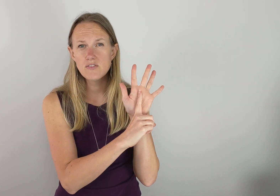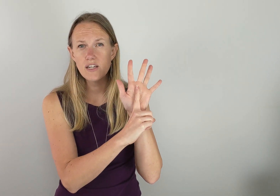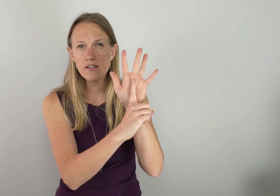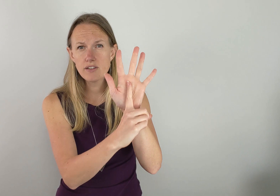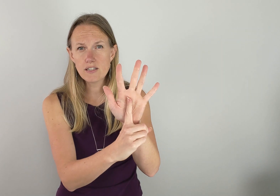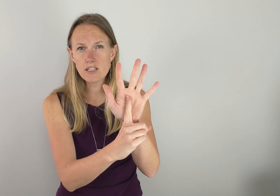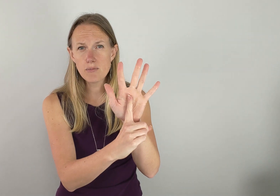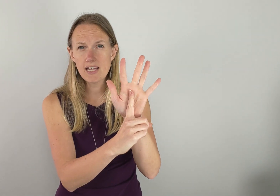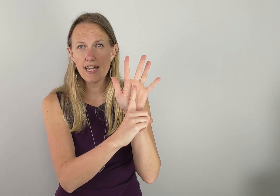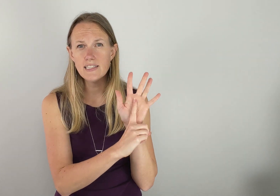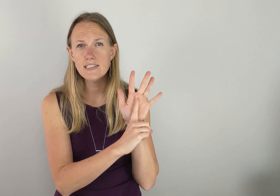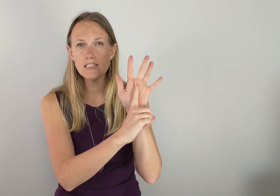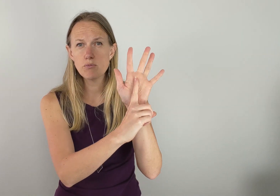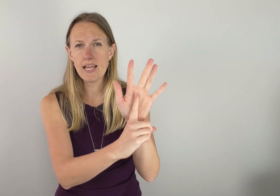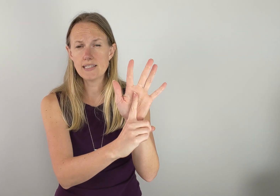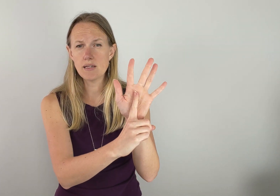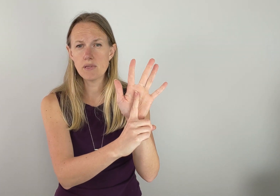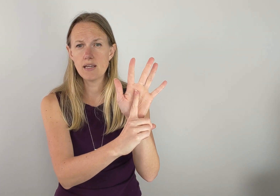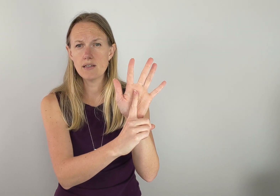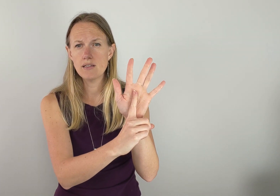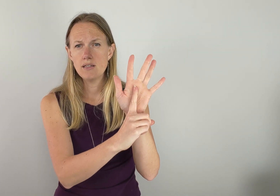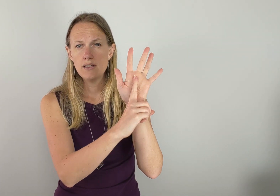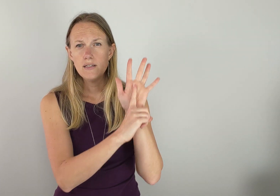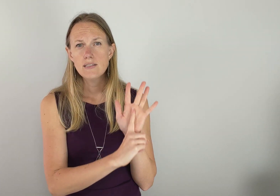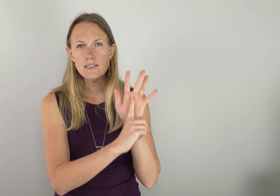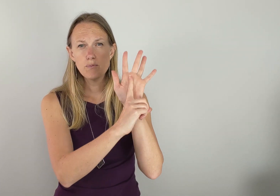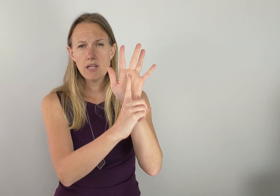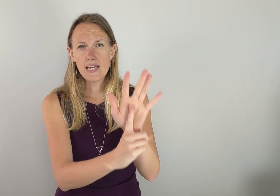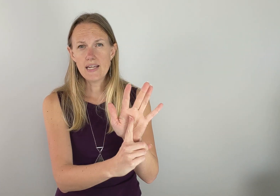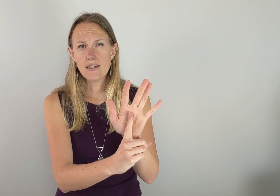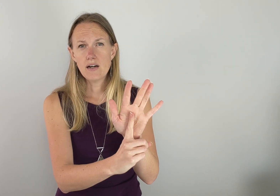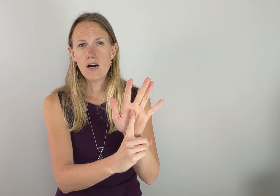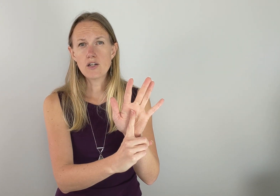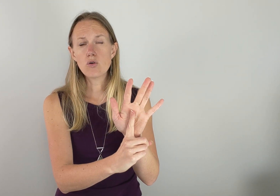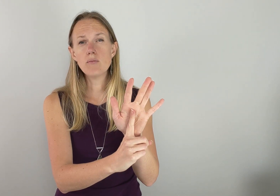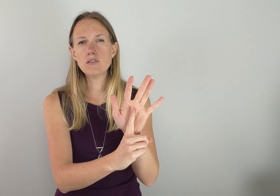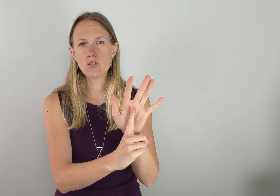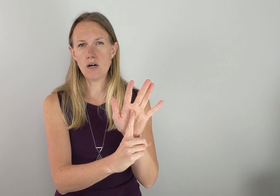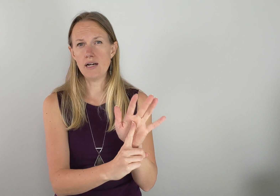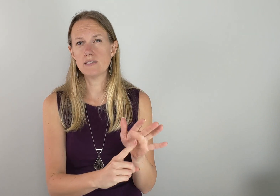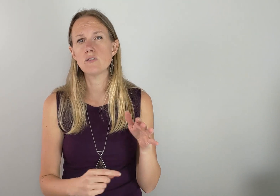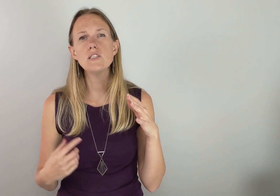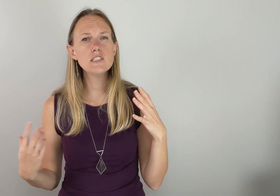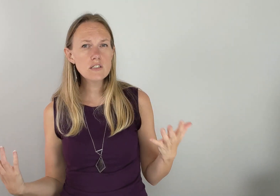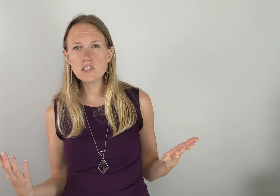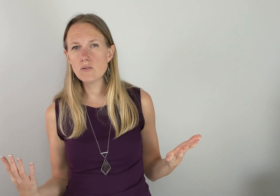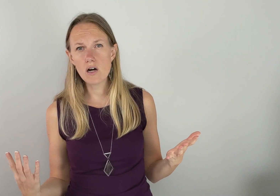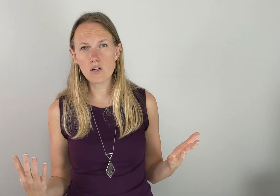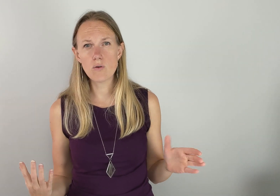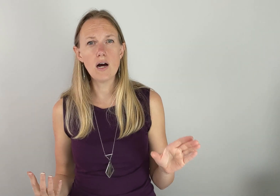index finger in front of your dominant hand, displaying something. Displayed on a criminal's cross. So we're just going to do on a